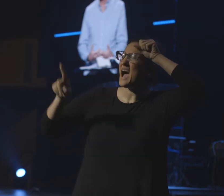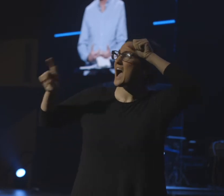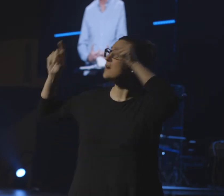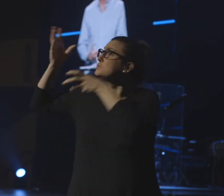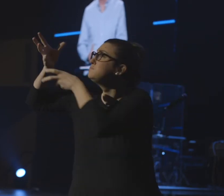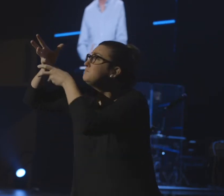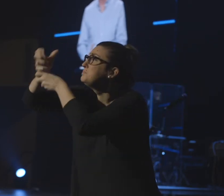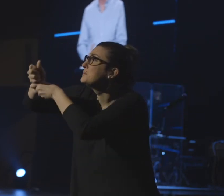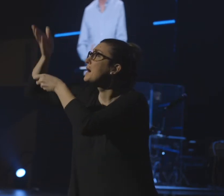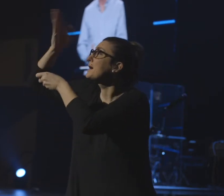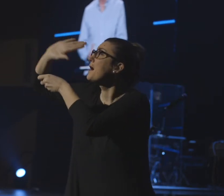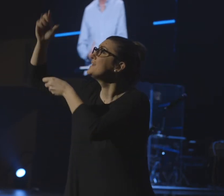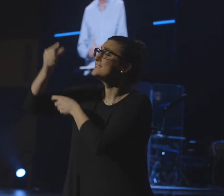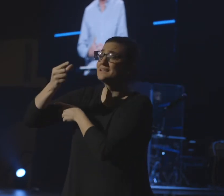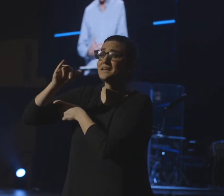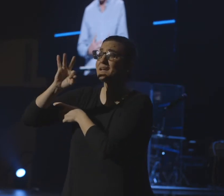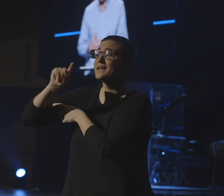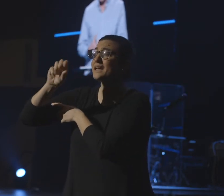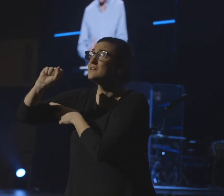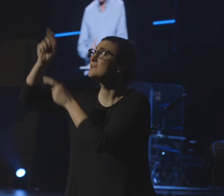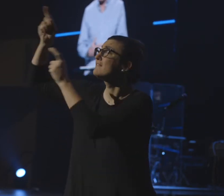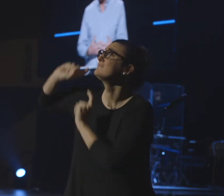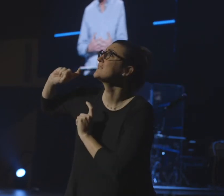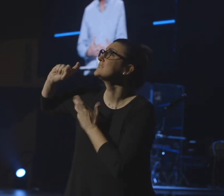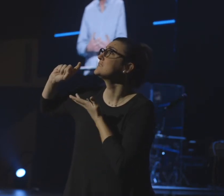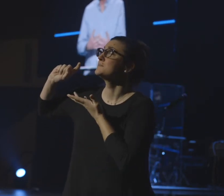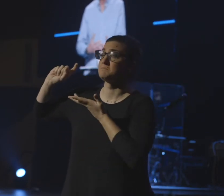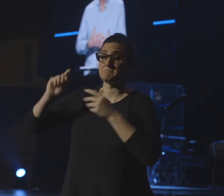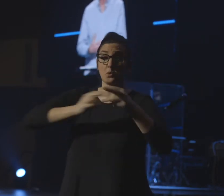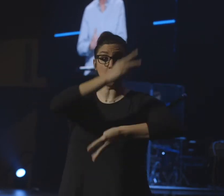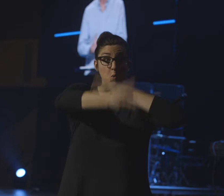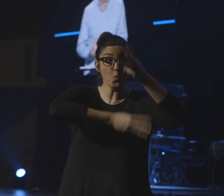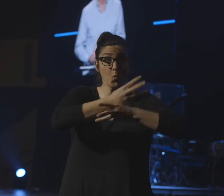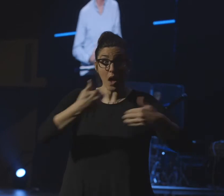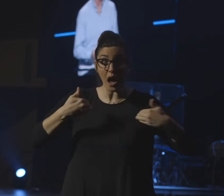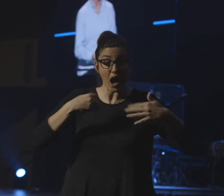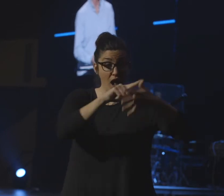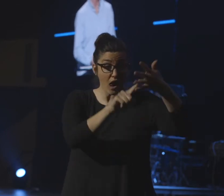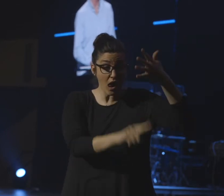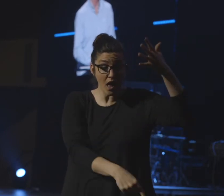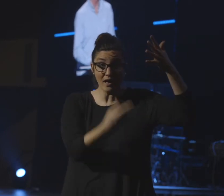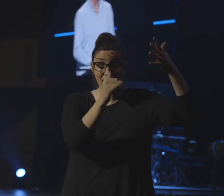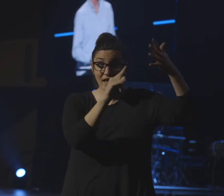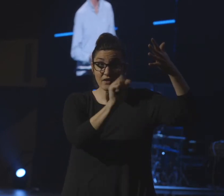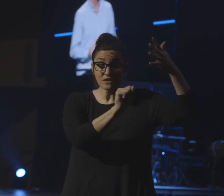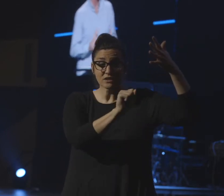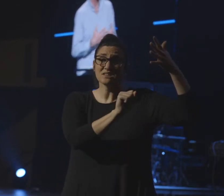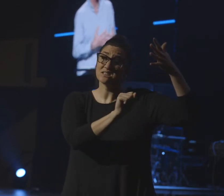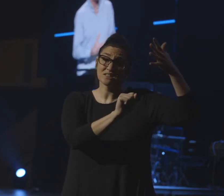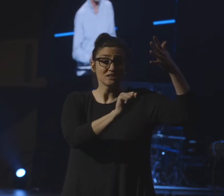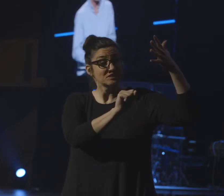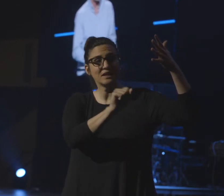your life, in my life, that are not found in the world as we know them, right? It calls